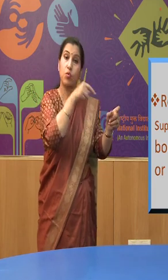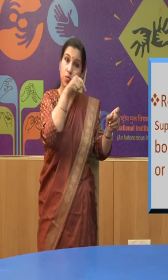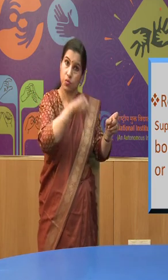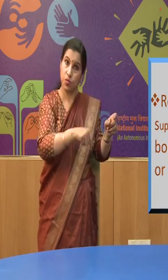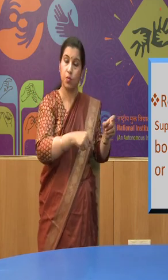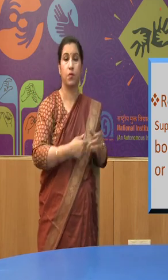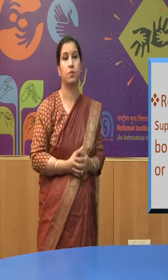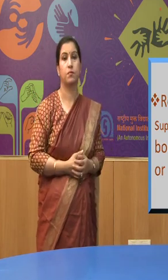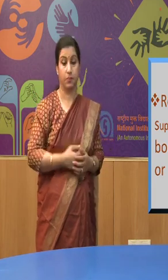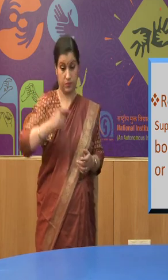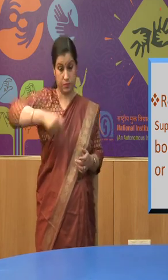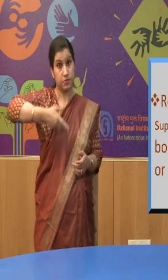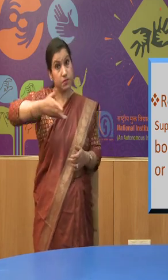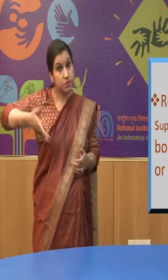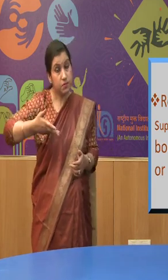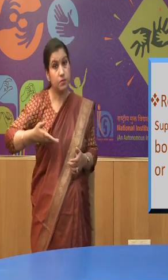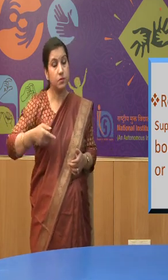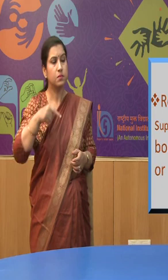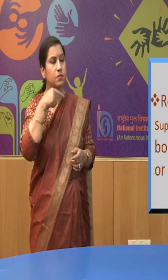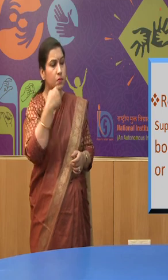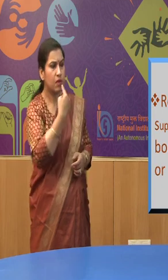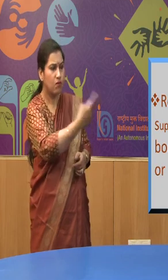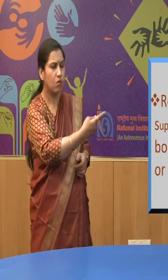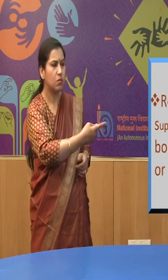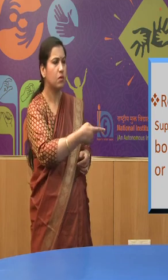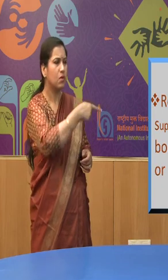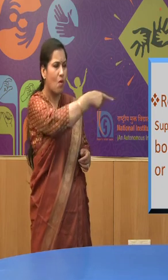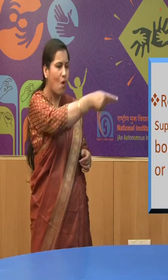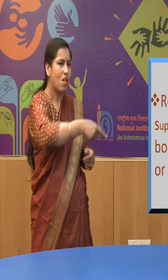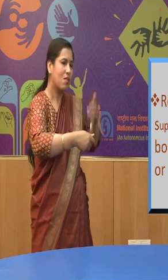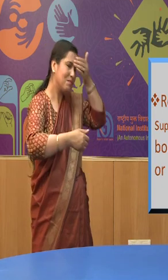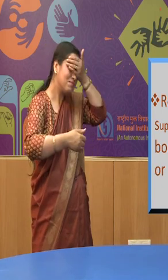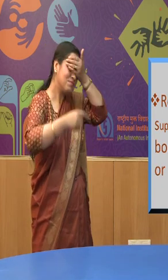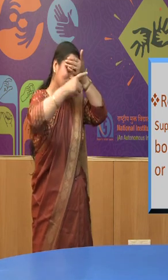So, reformers challenged superstition.